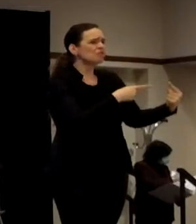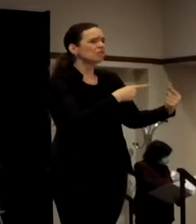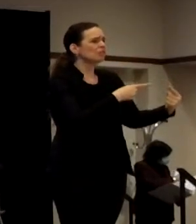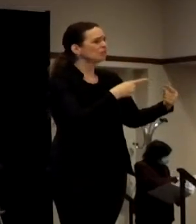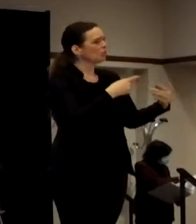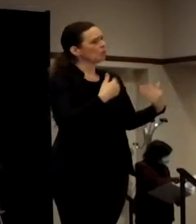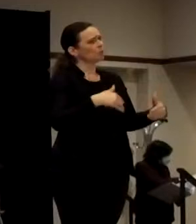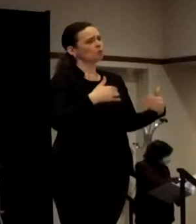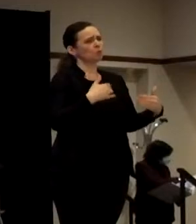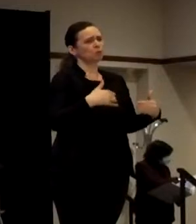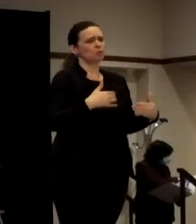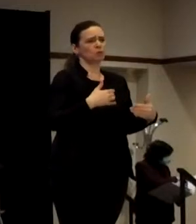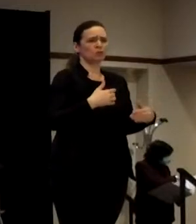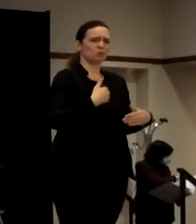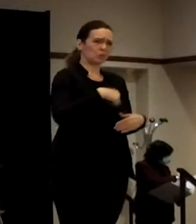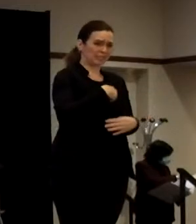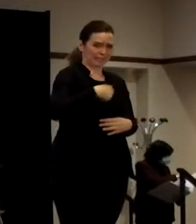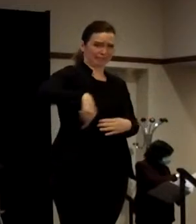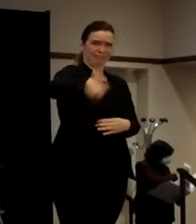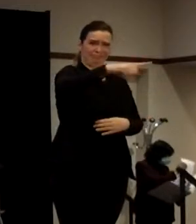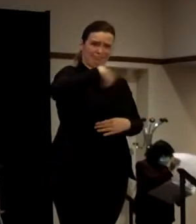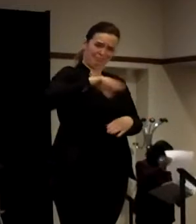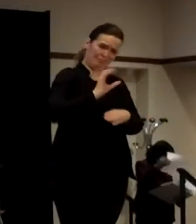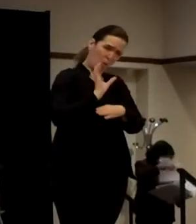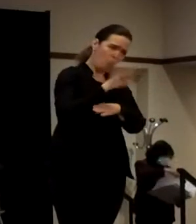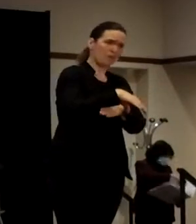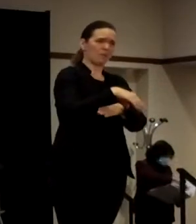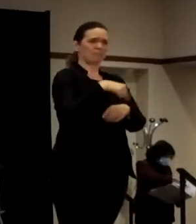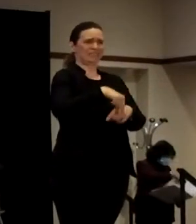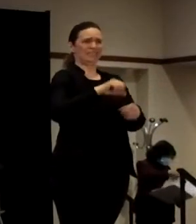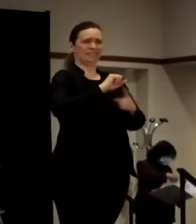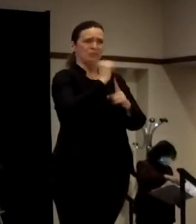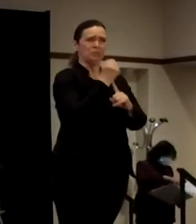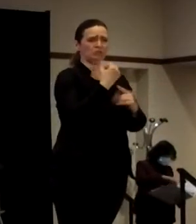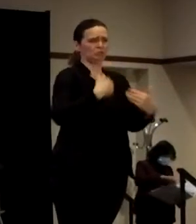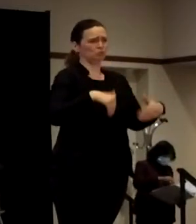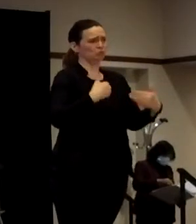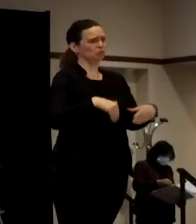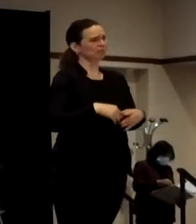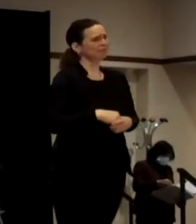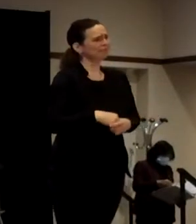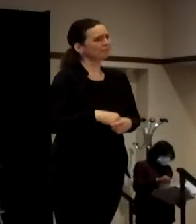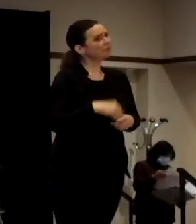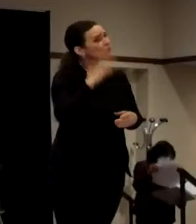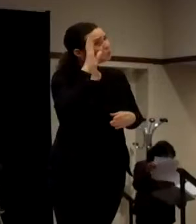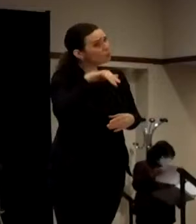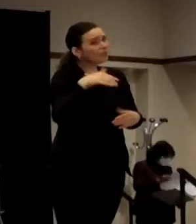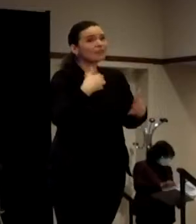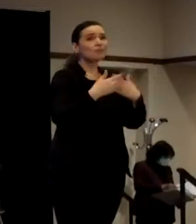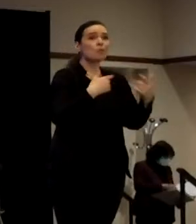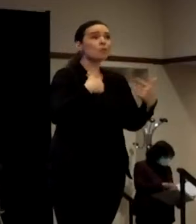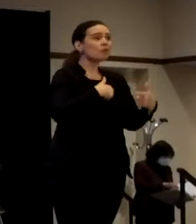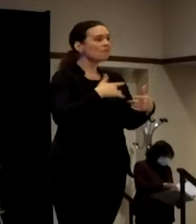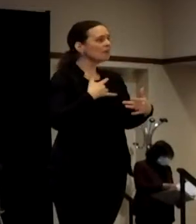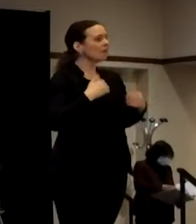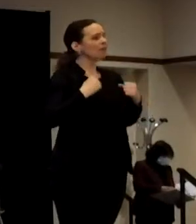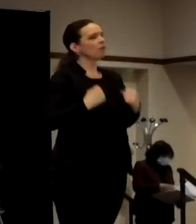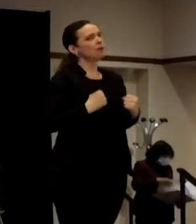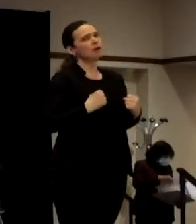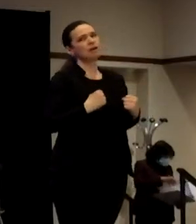our success, but we still have a little bit of ways to go here, so we can't get too